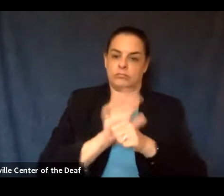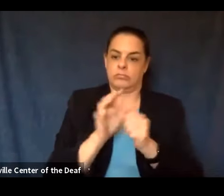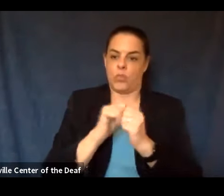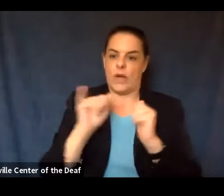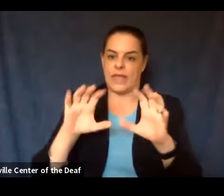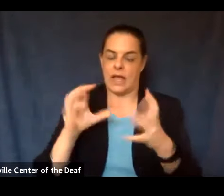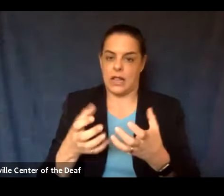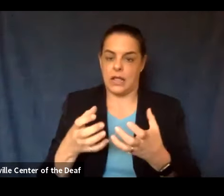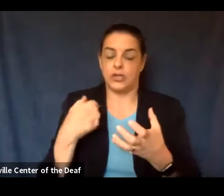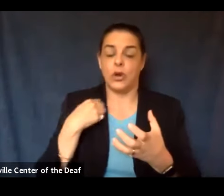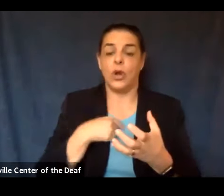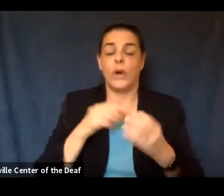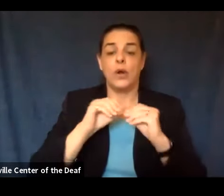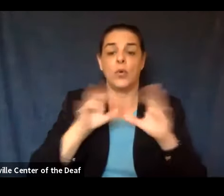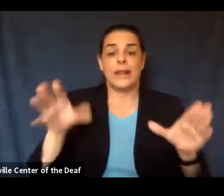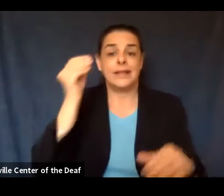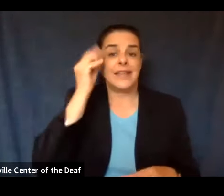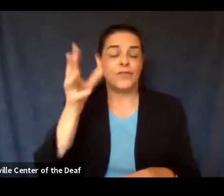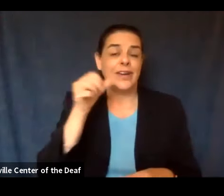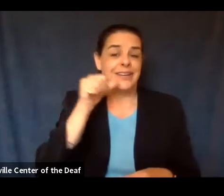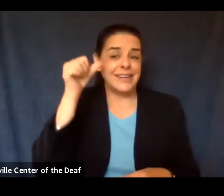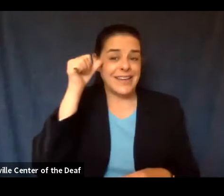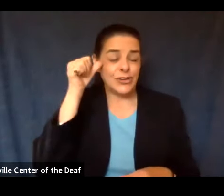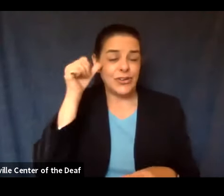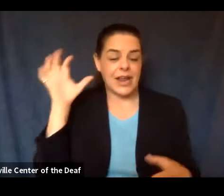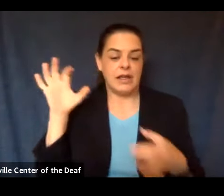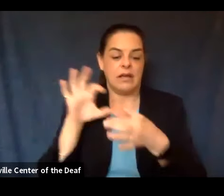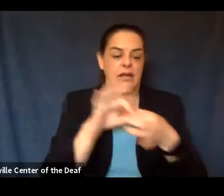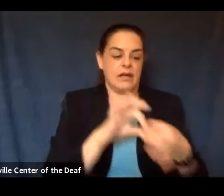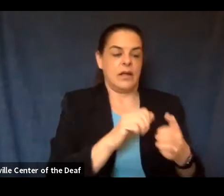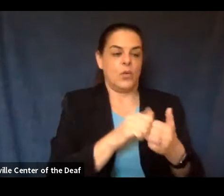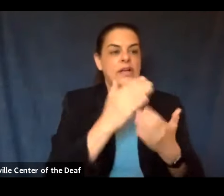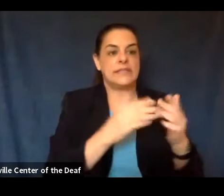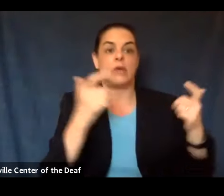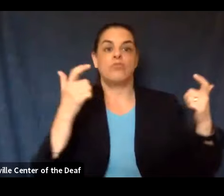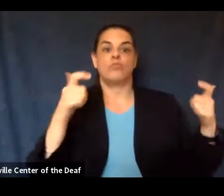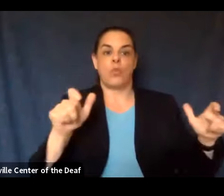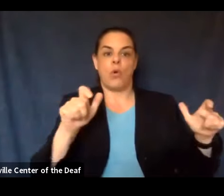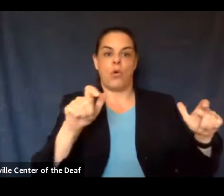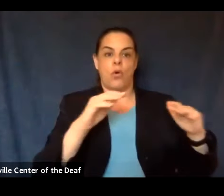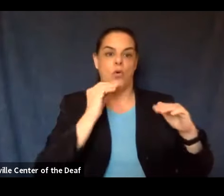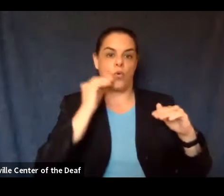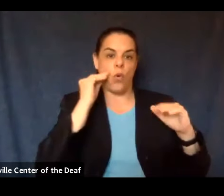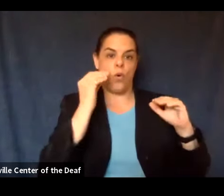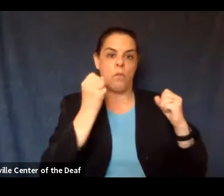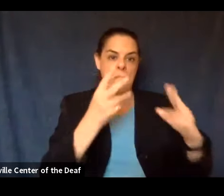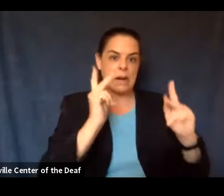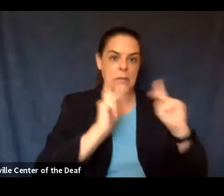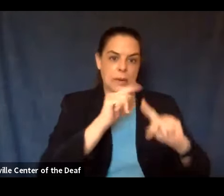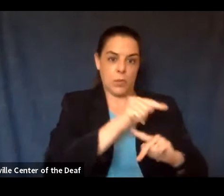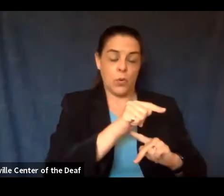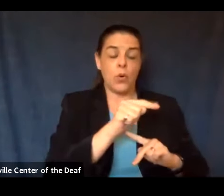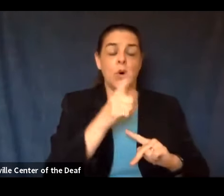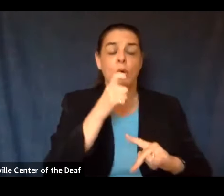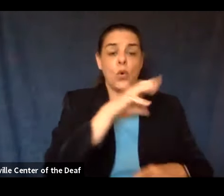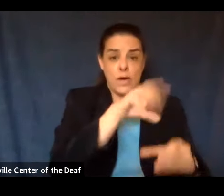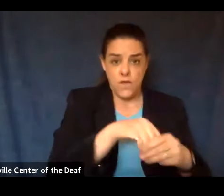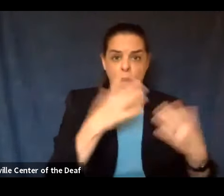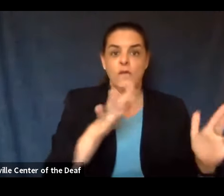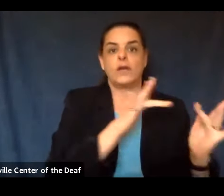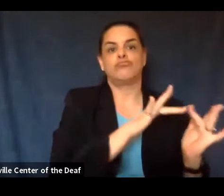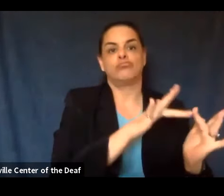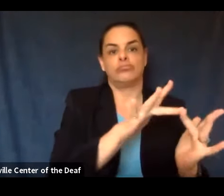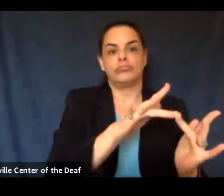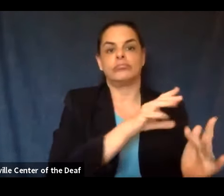release yesterday. It's connected to some large households. The people that are involved have been contacted and placed